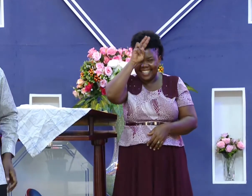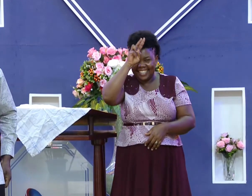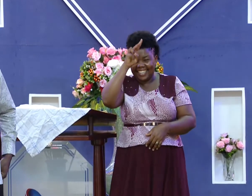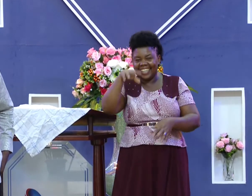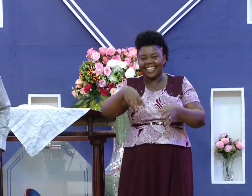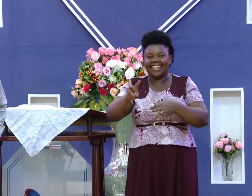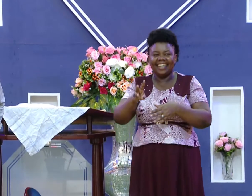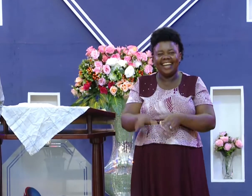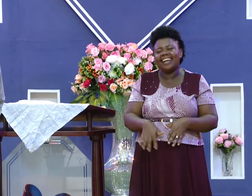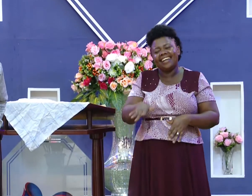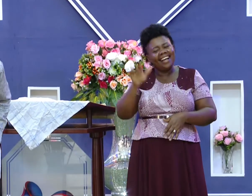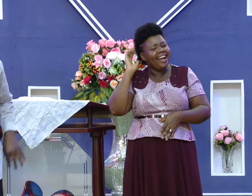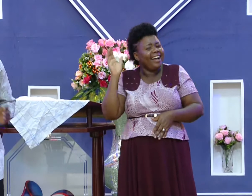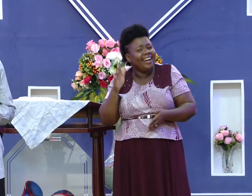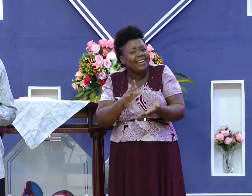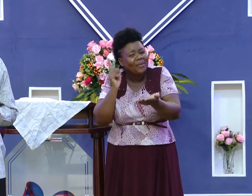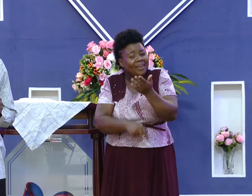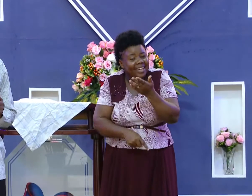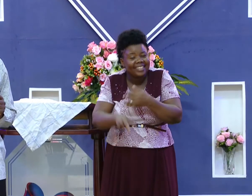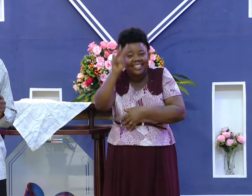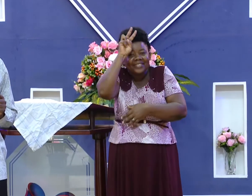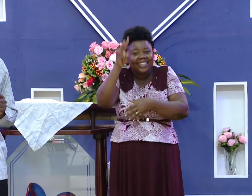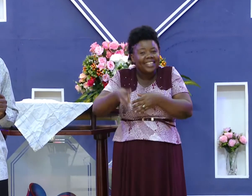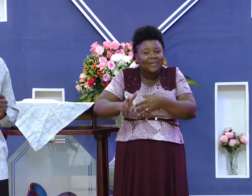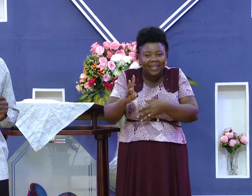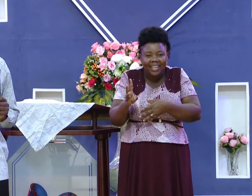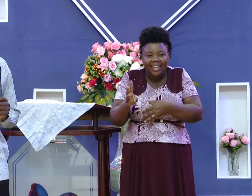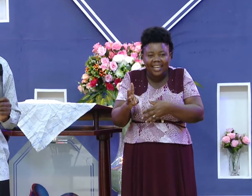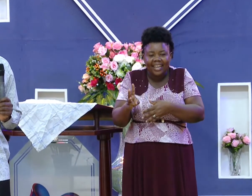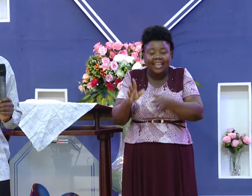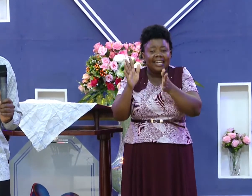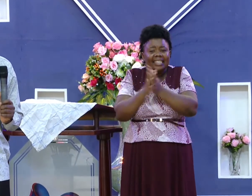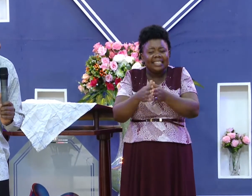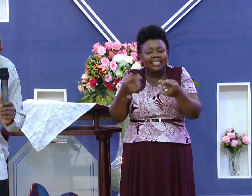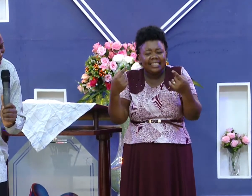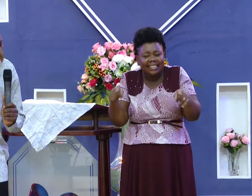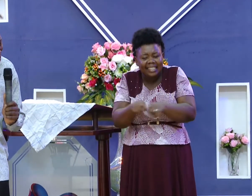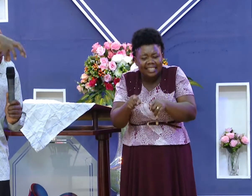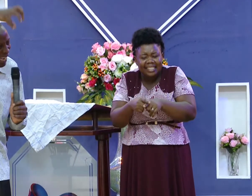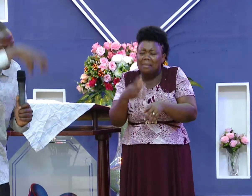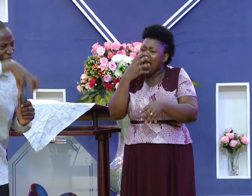way. And I said, it's a village-ish way.